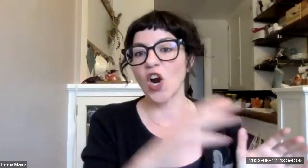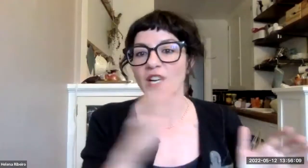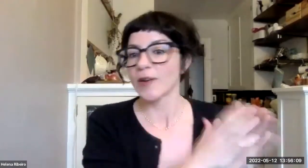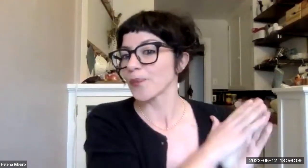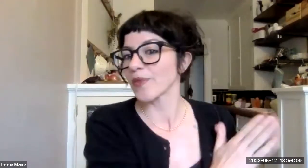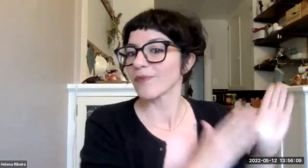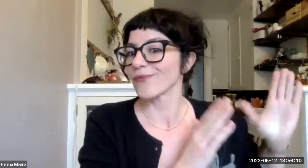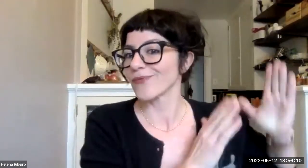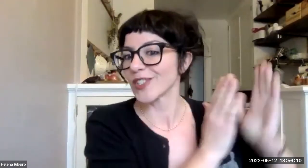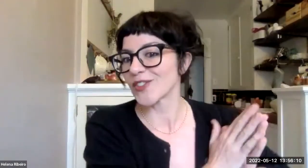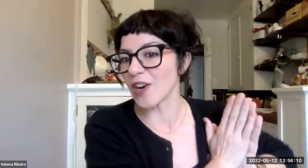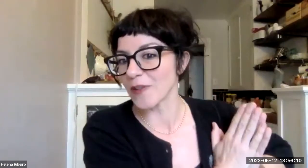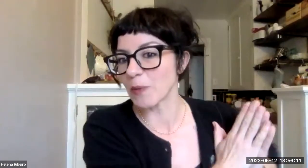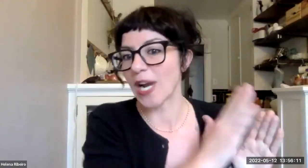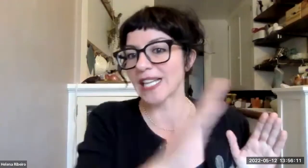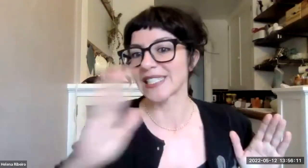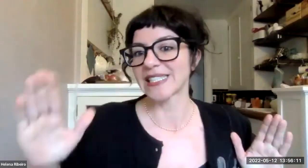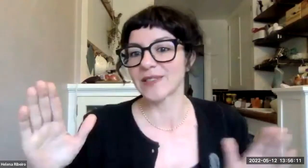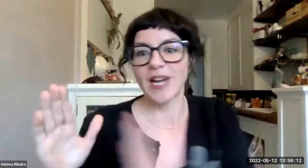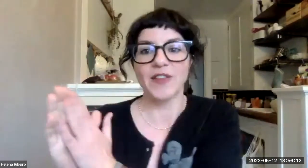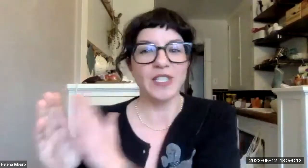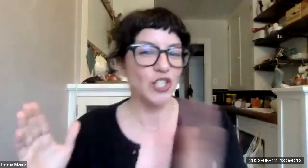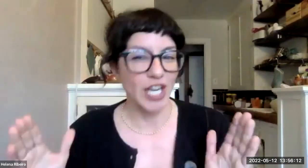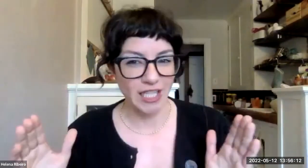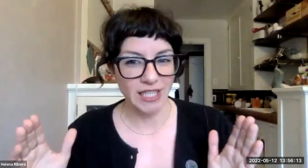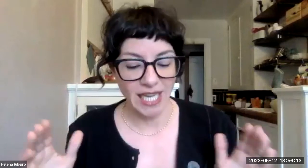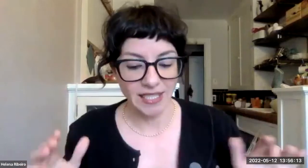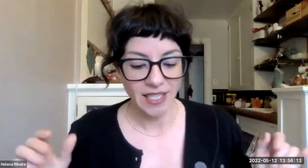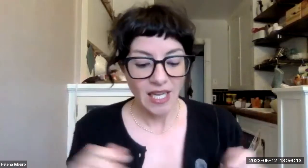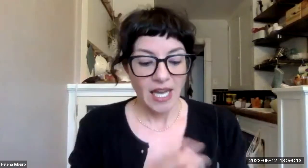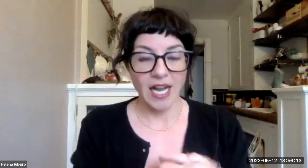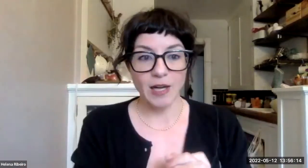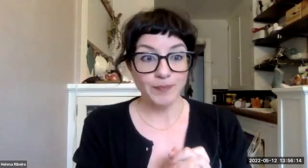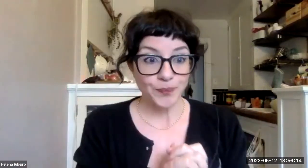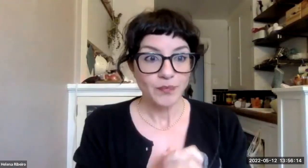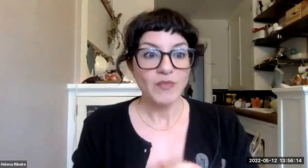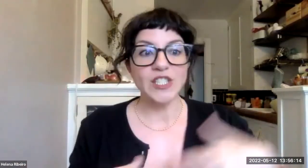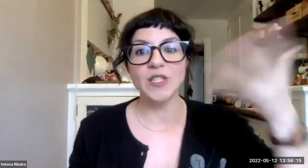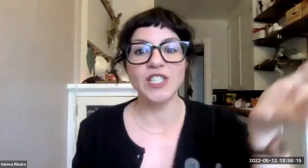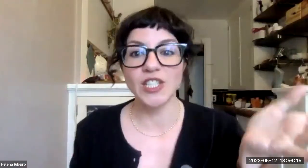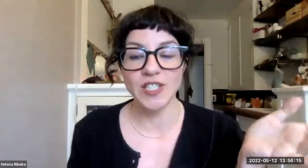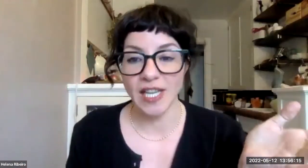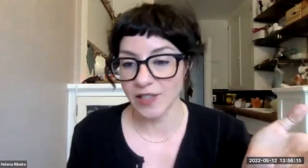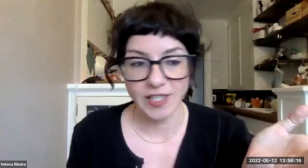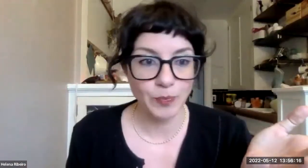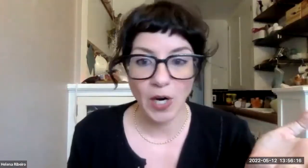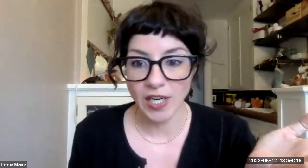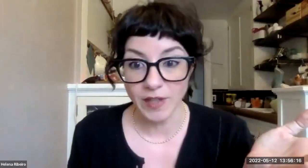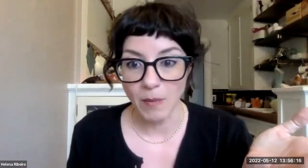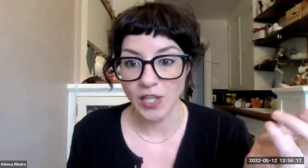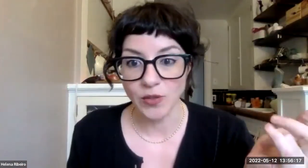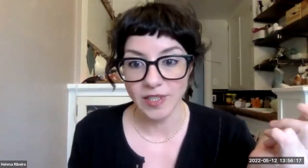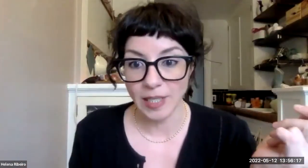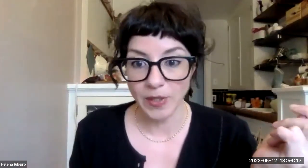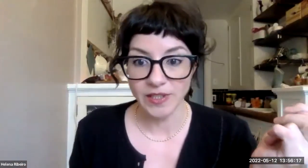would start from the praxis rather than check it at the end. So this is just this is part